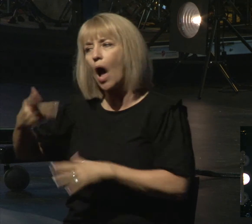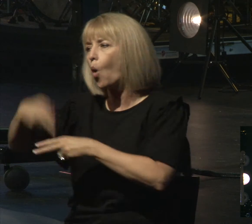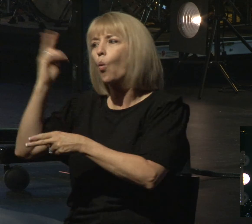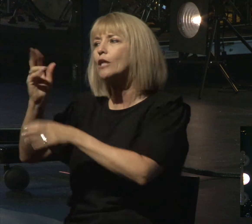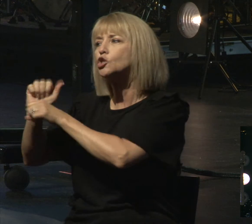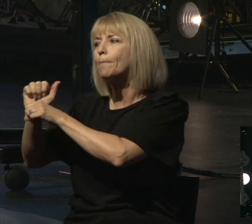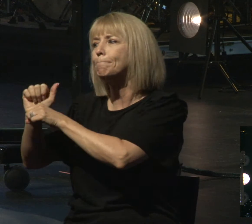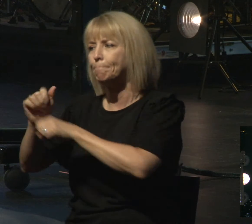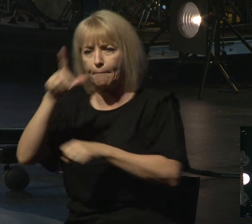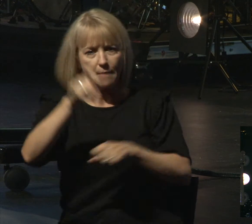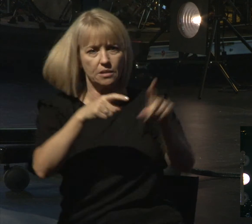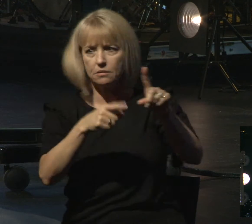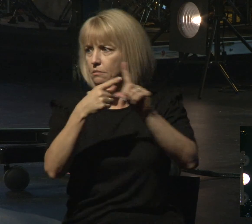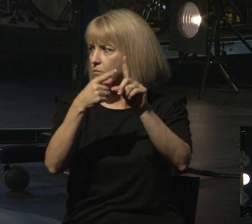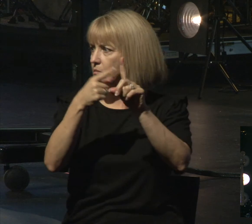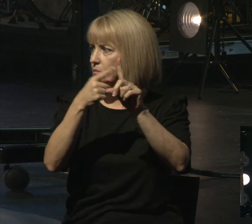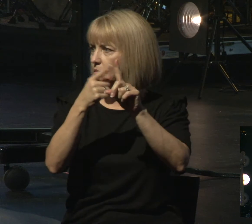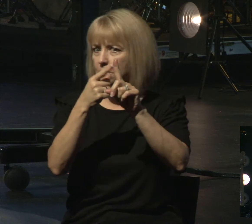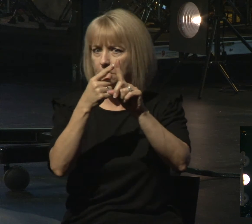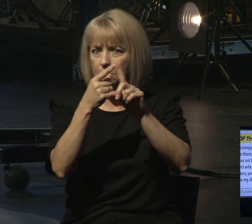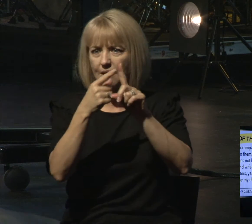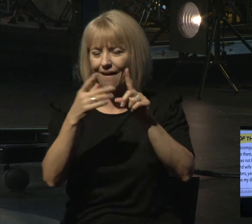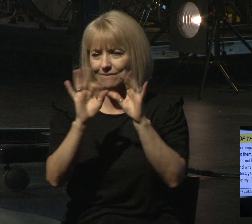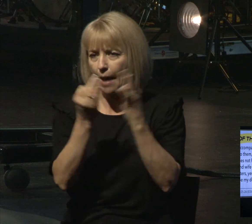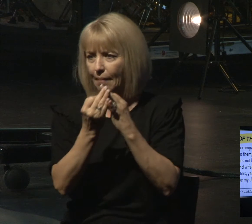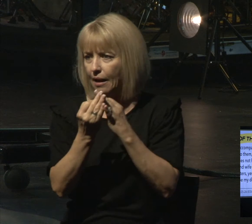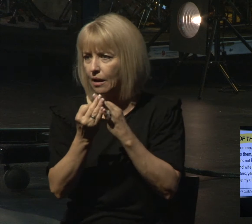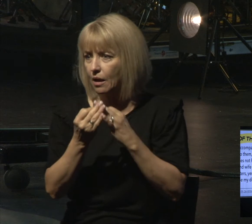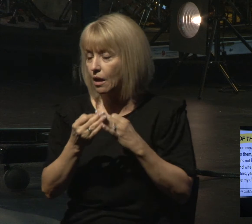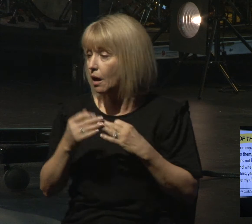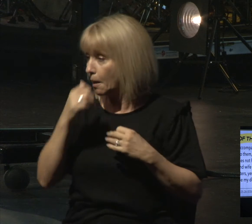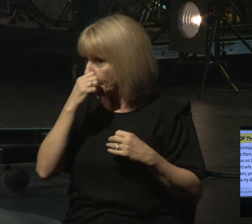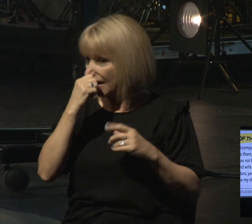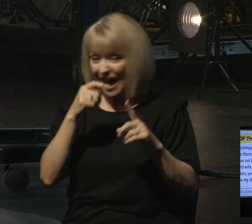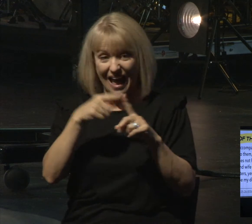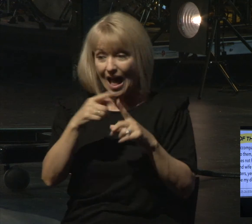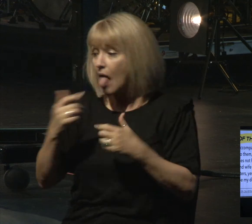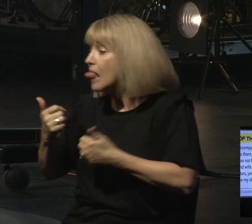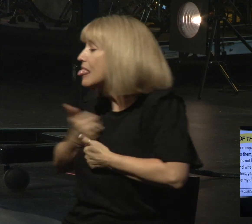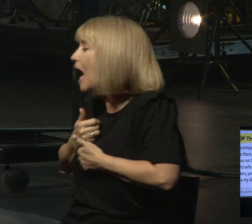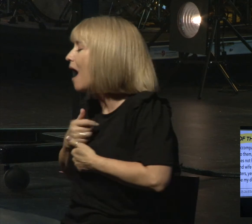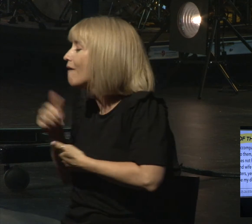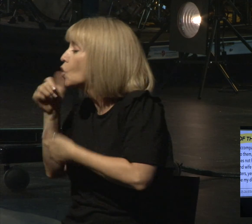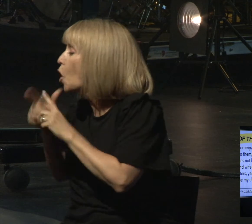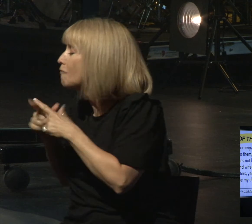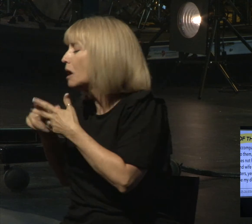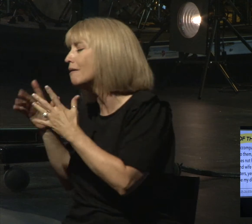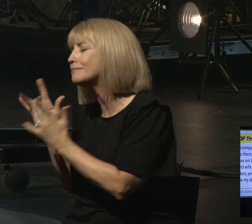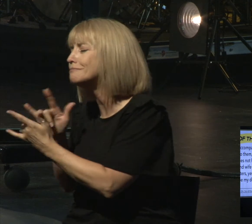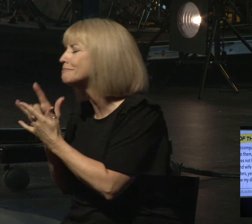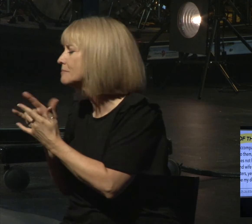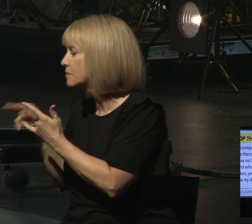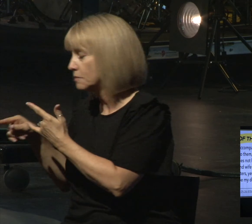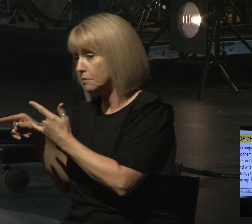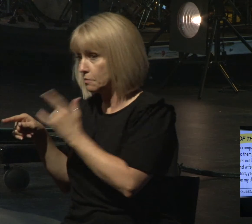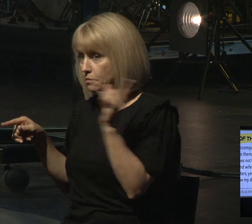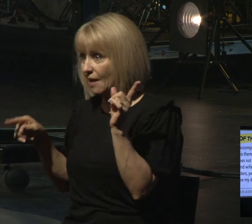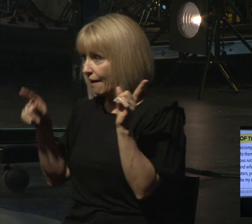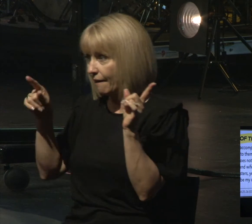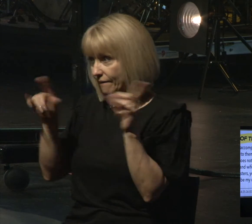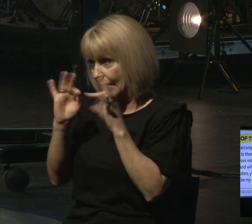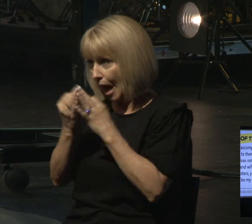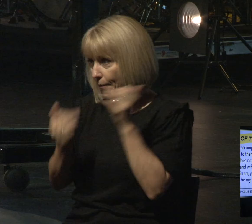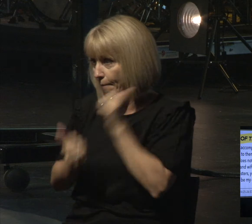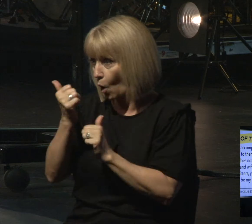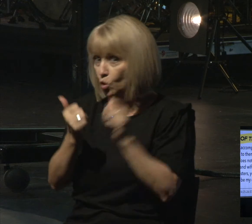career. They would choose love, or they would choose family over love. That's why, like, the